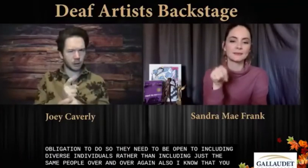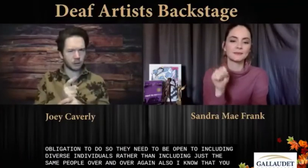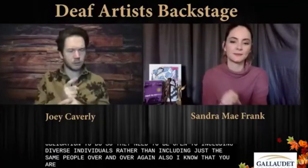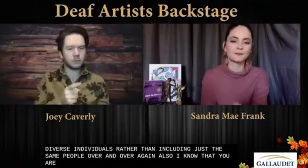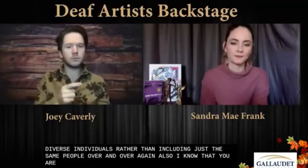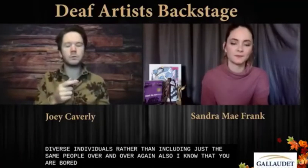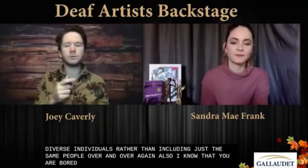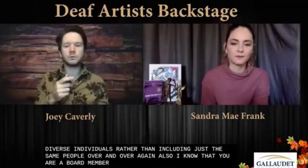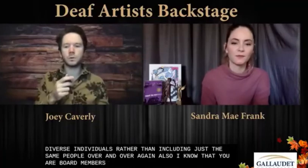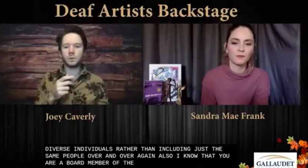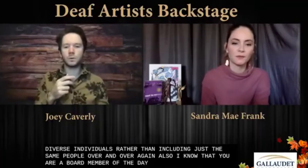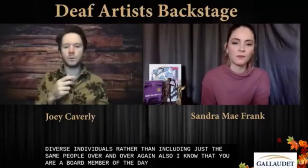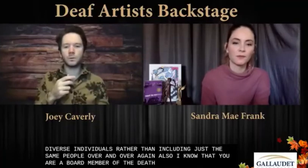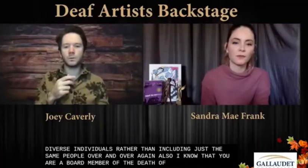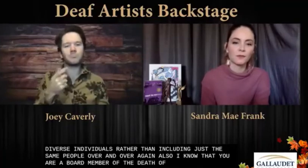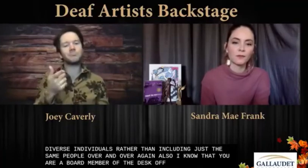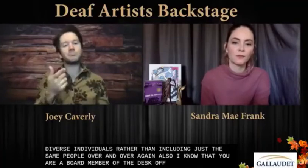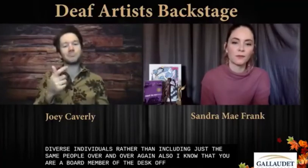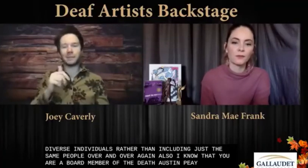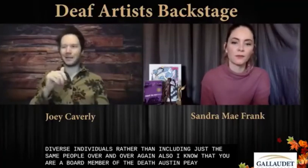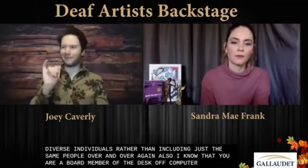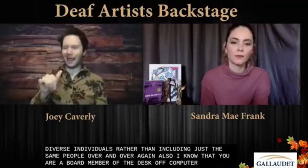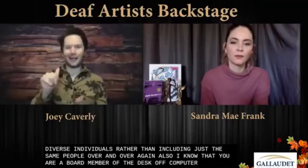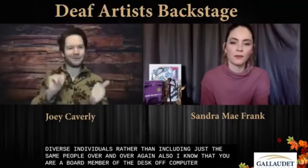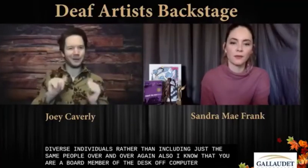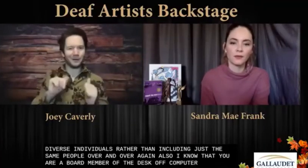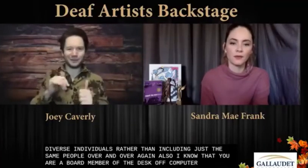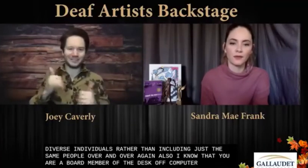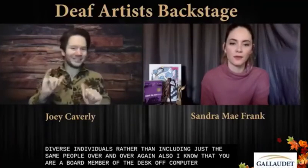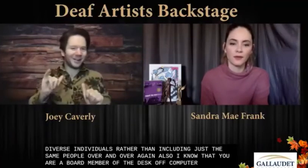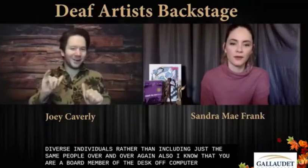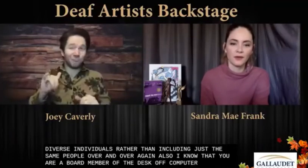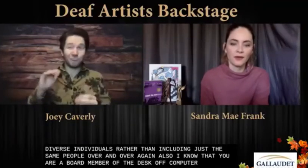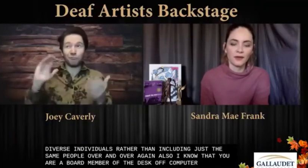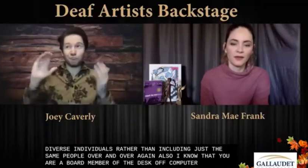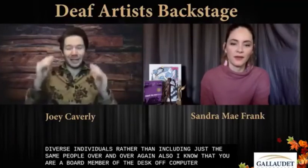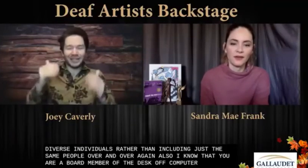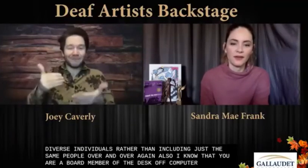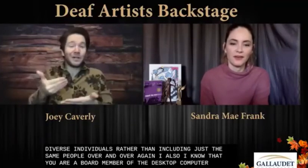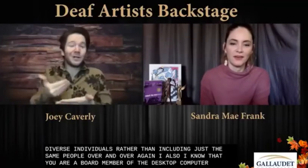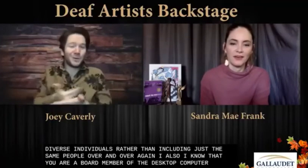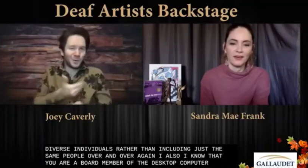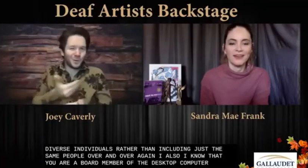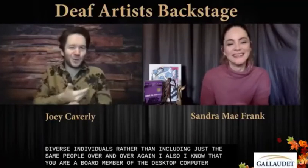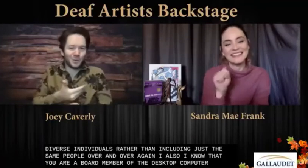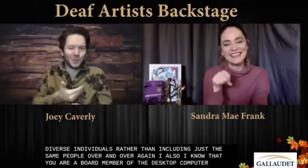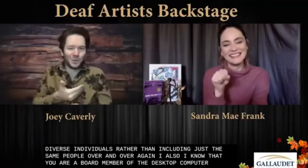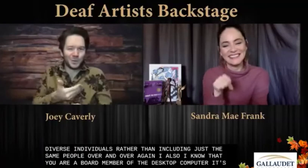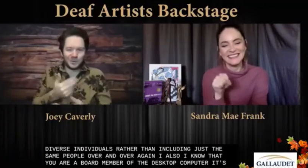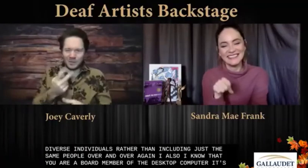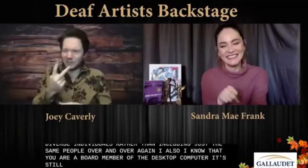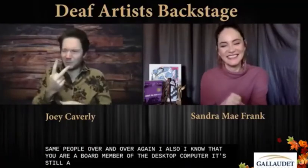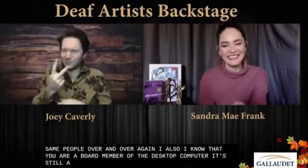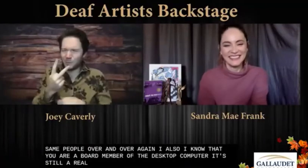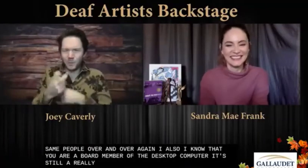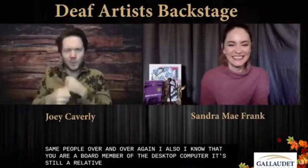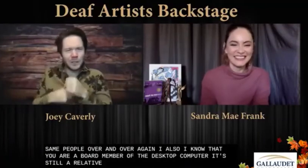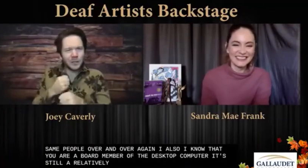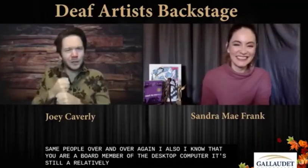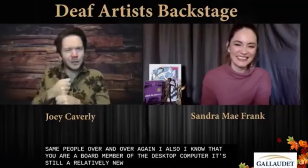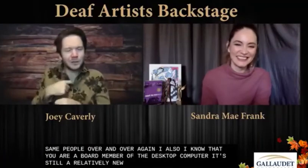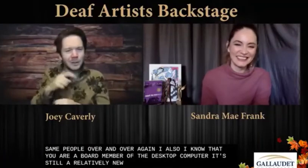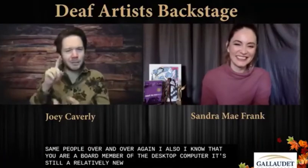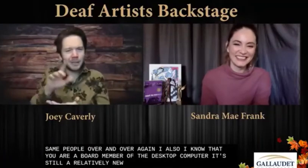you are a board member of the deaf Austin theater yes it's still a relatively